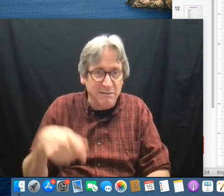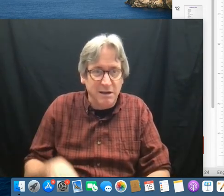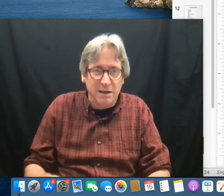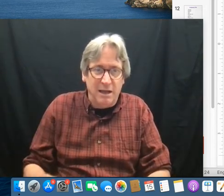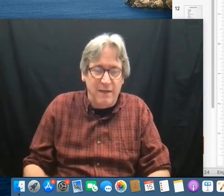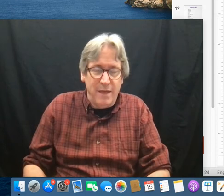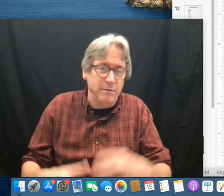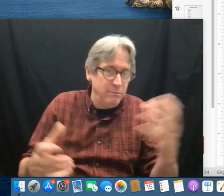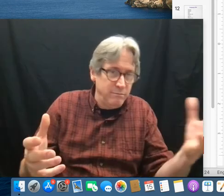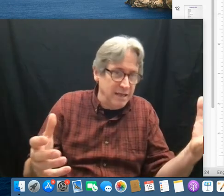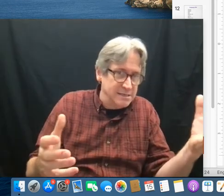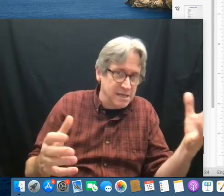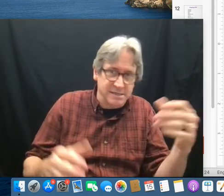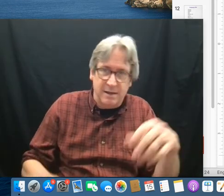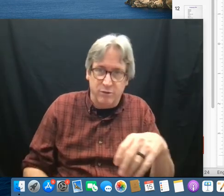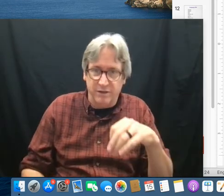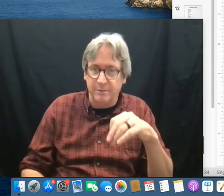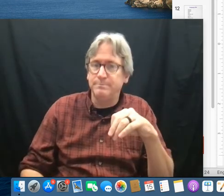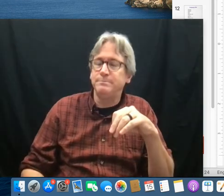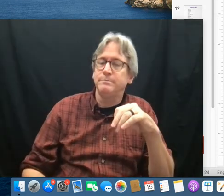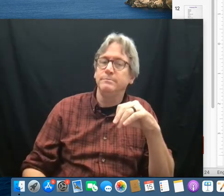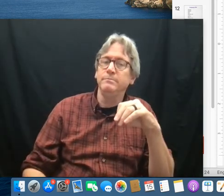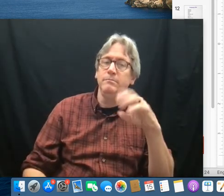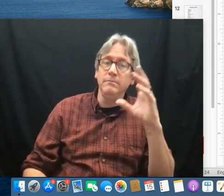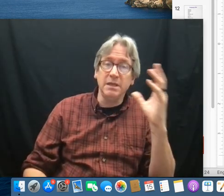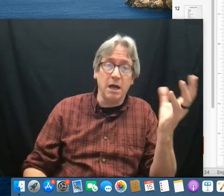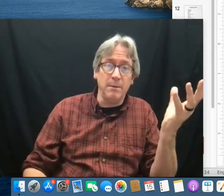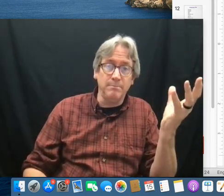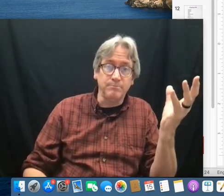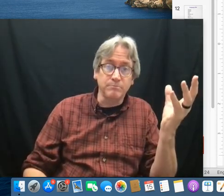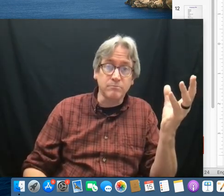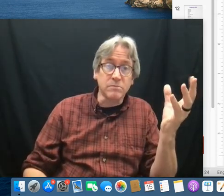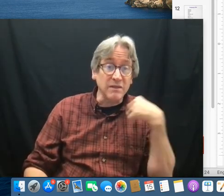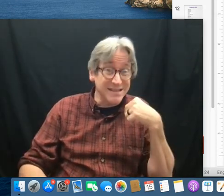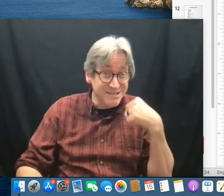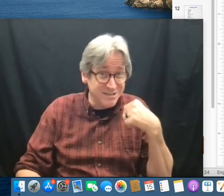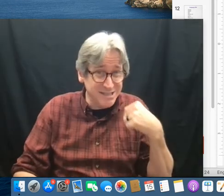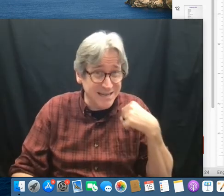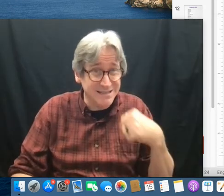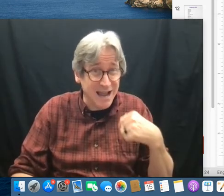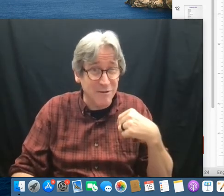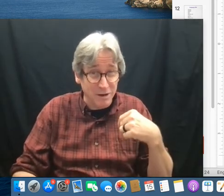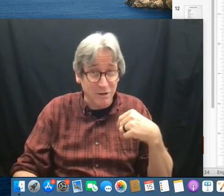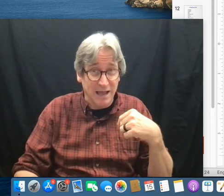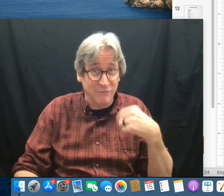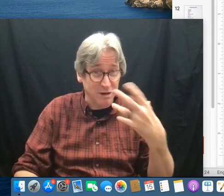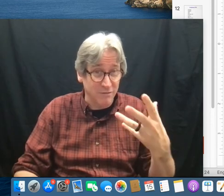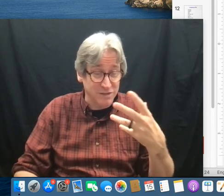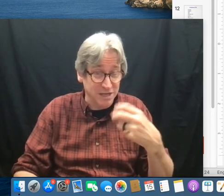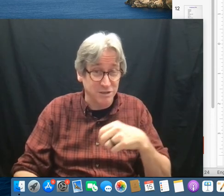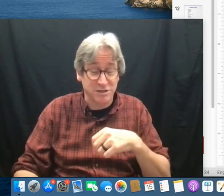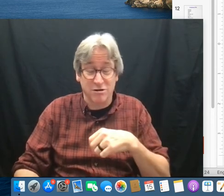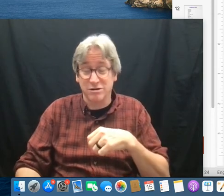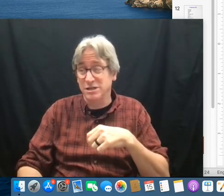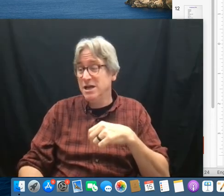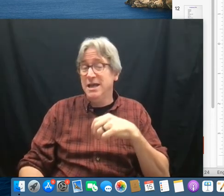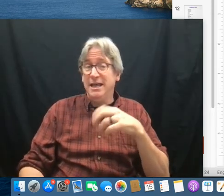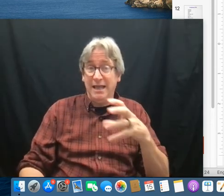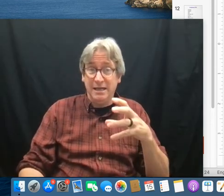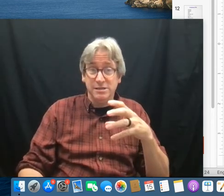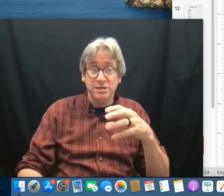get away from the same, different. In the conversation starter, they're talking about, do I have the same? And then I'll point to an object. You'll